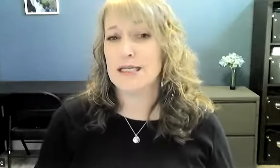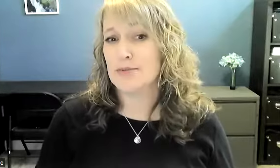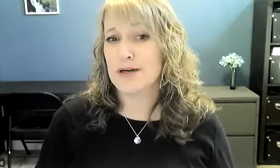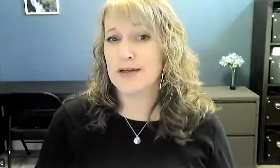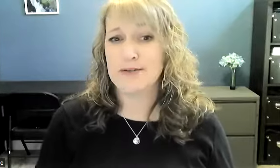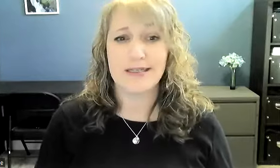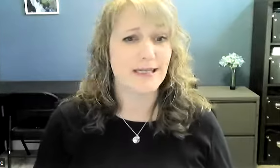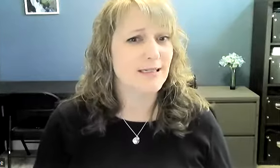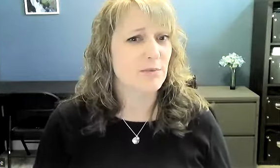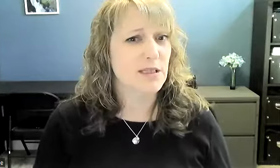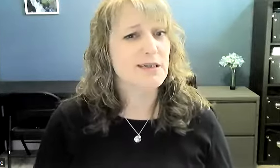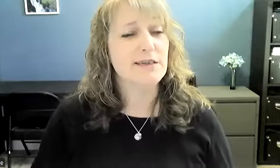of brown and kind of blonde,